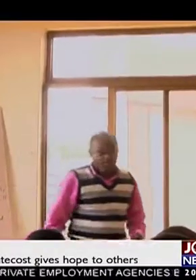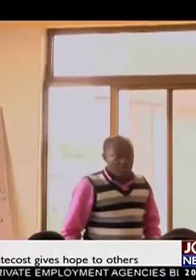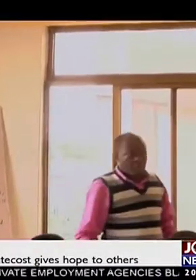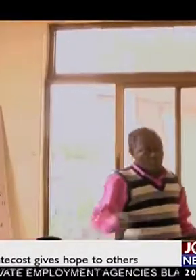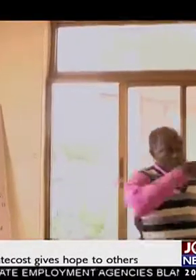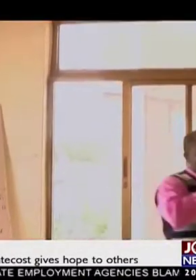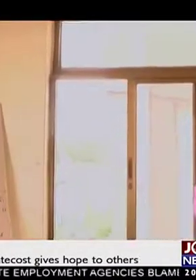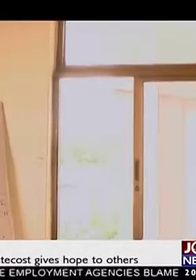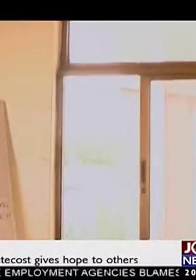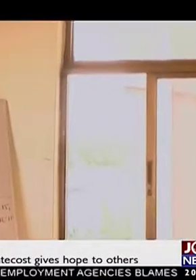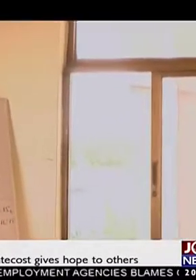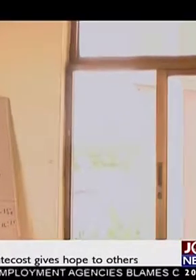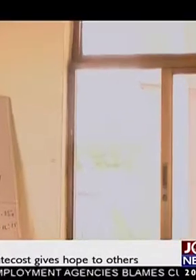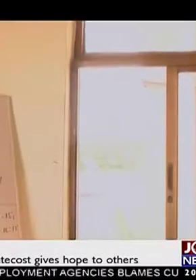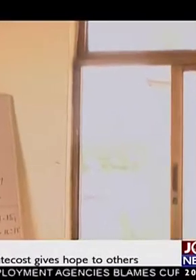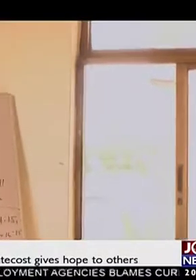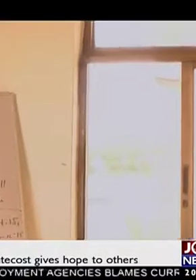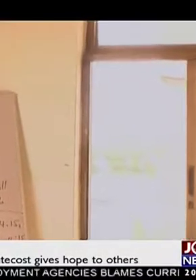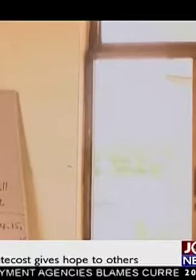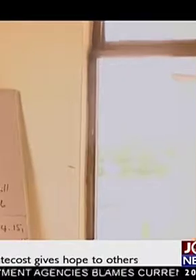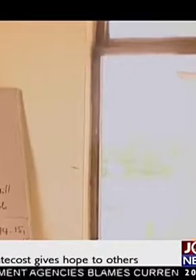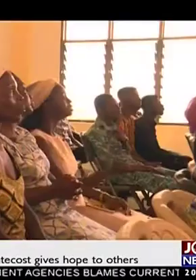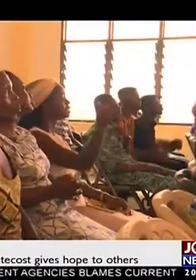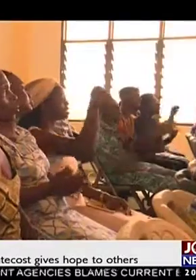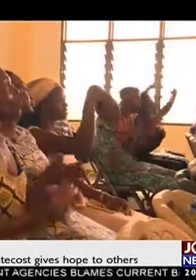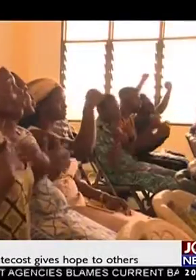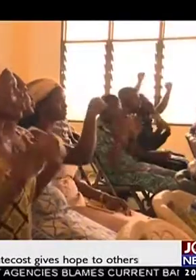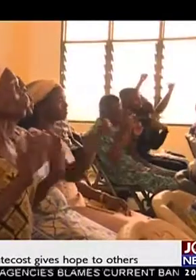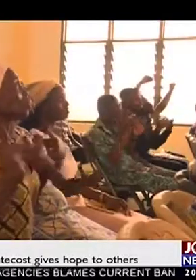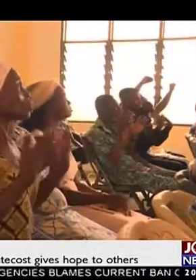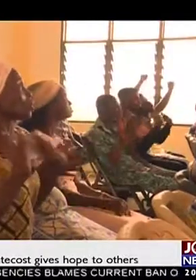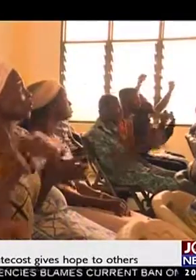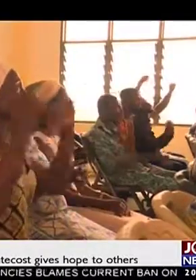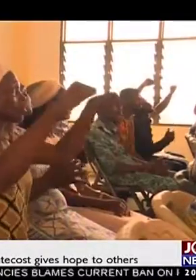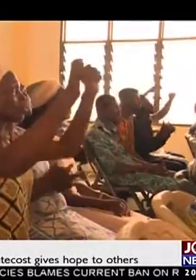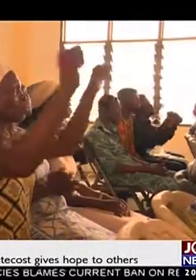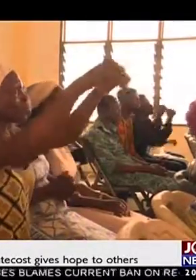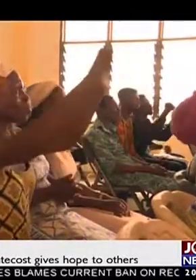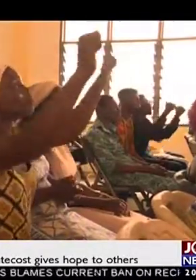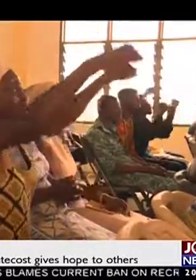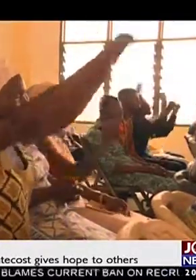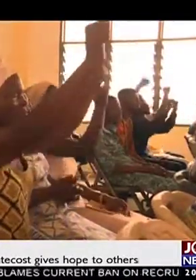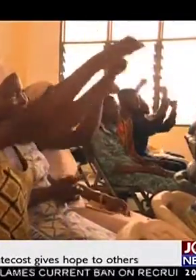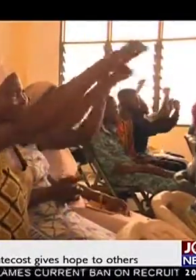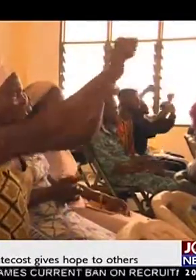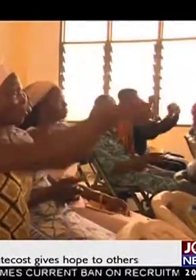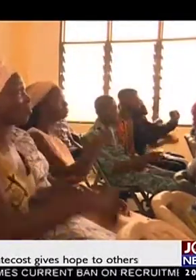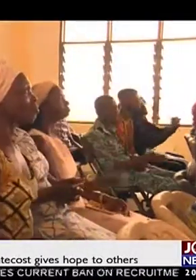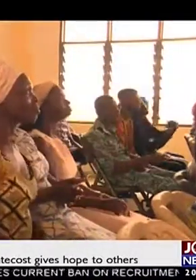other details. He encourages his members to love one another. In this church, members have an opportunity to ask